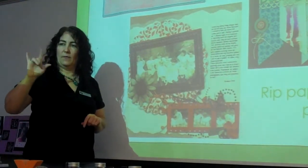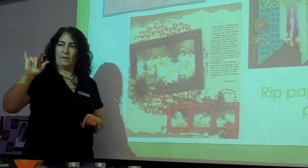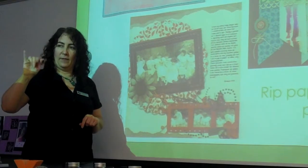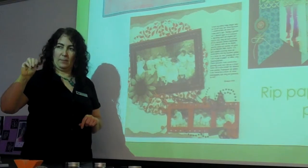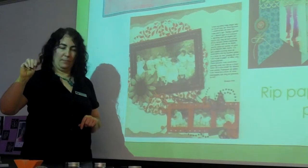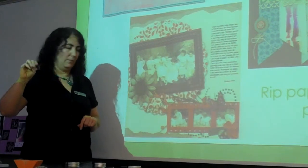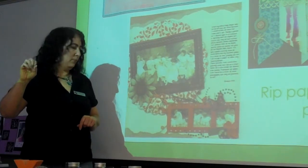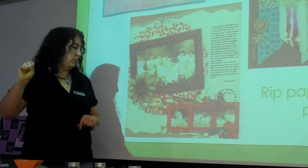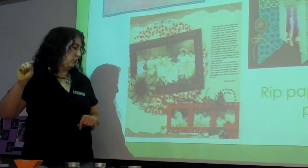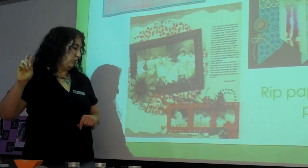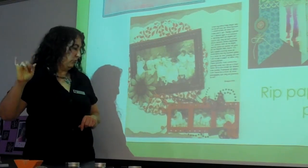So it looks like a film strip.